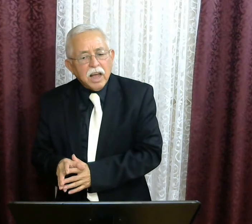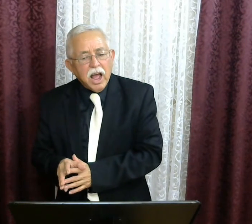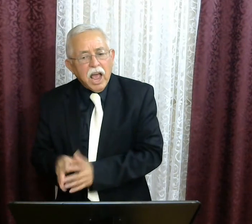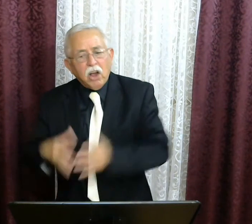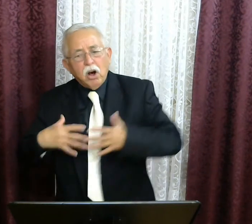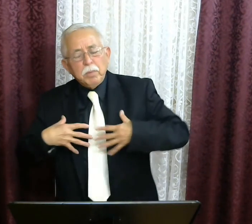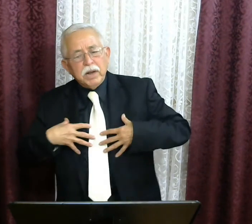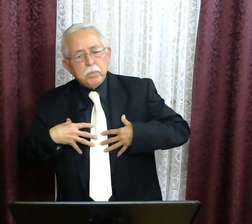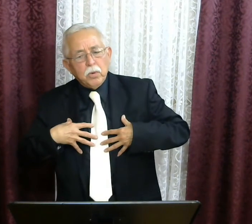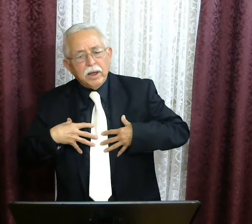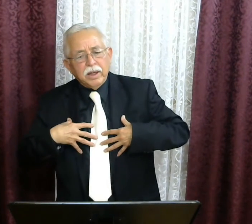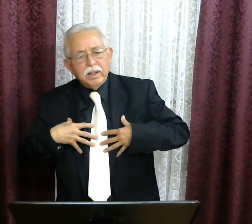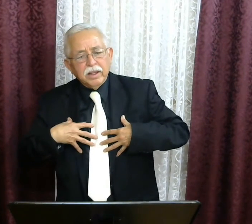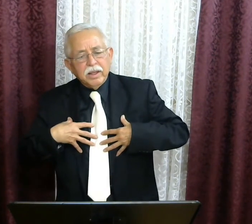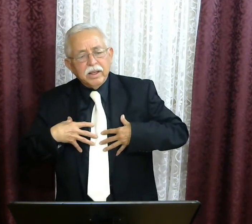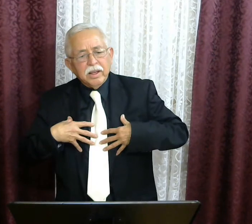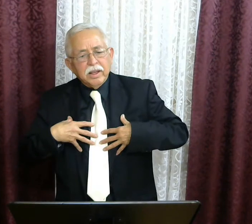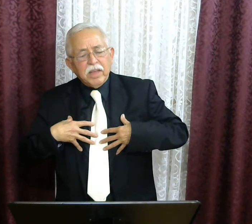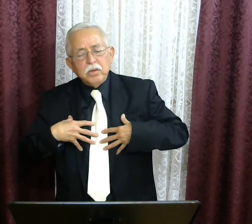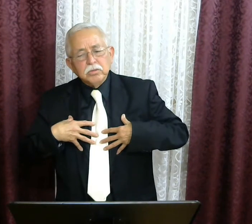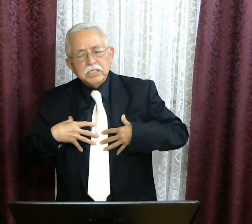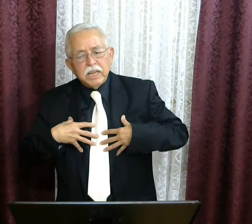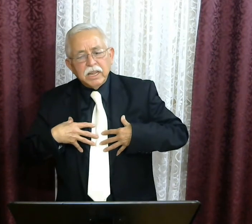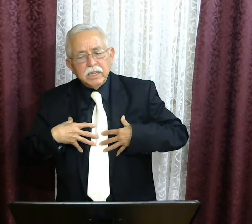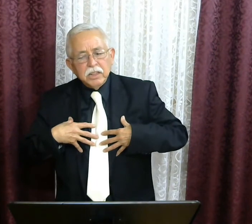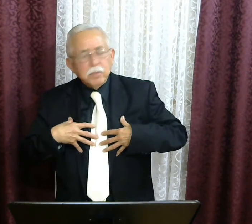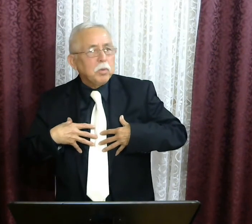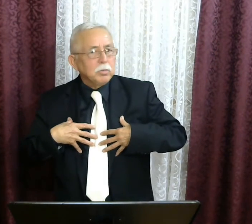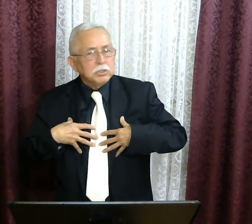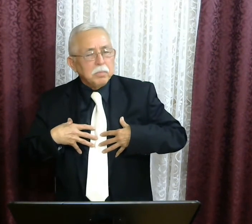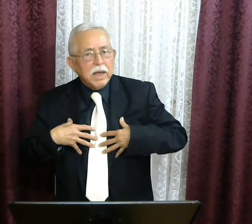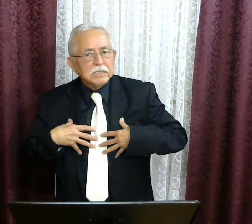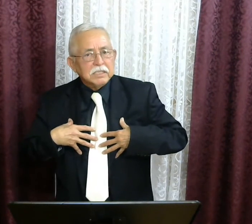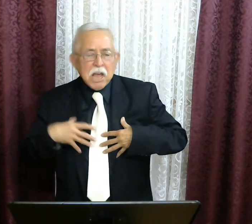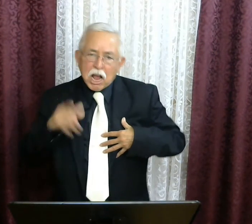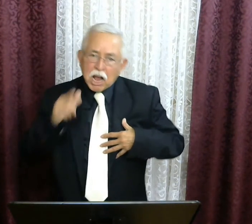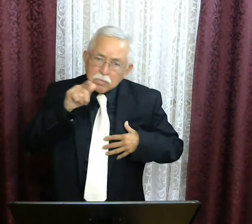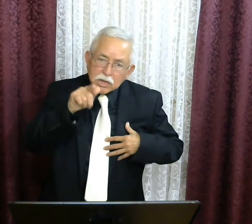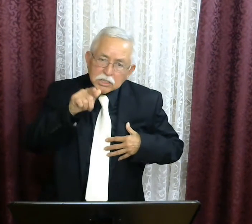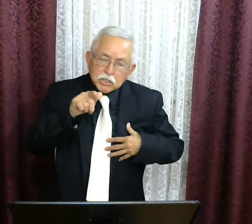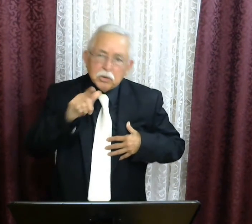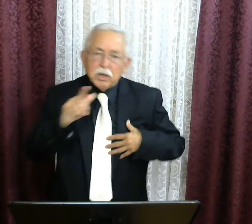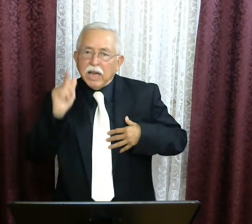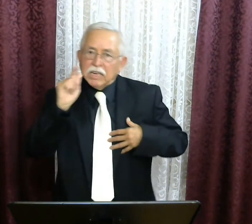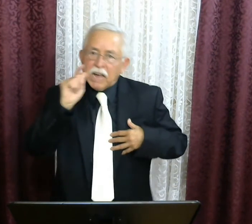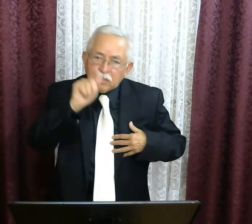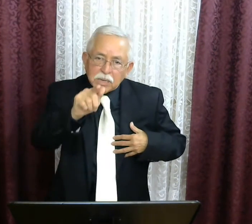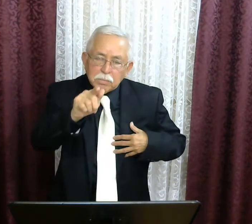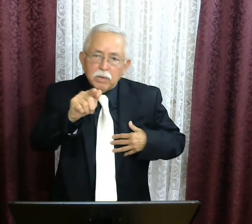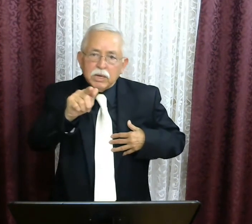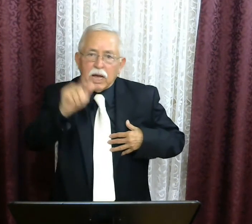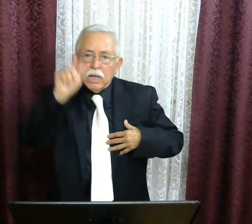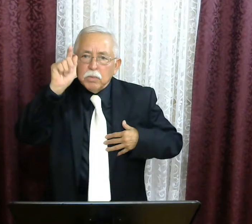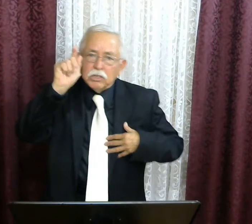I hope and I pray that you understand the purpose of blessing. God bless you and God bless America, because